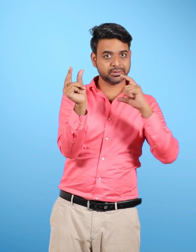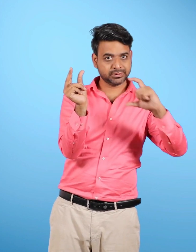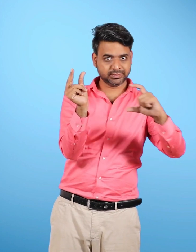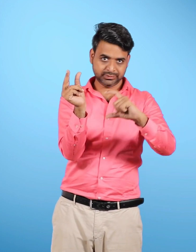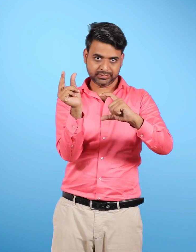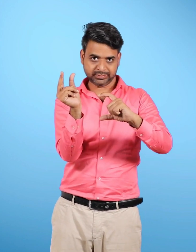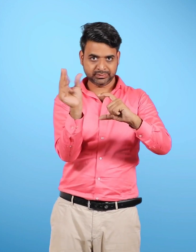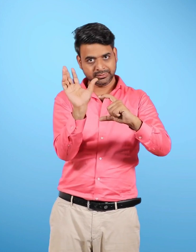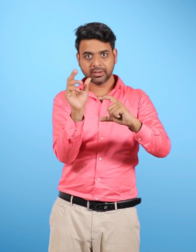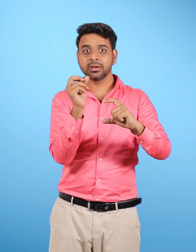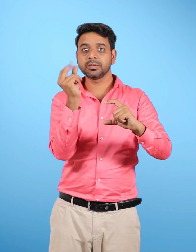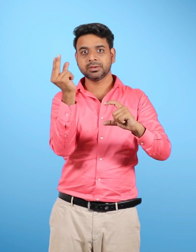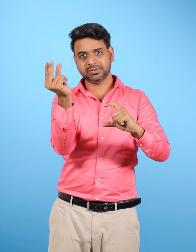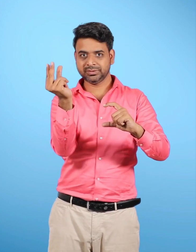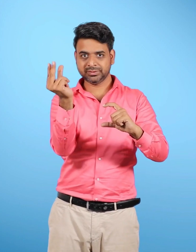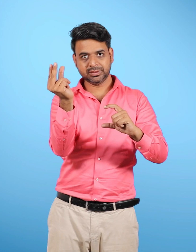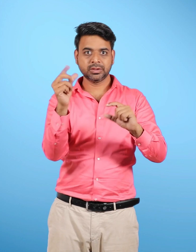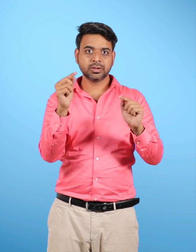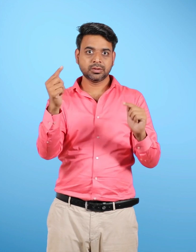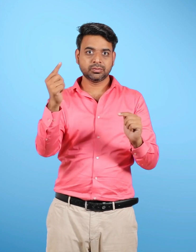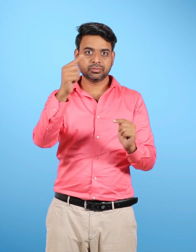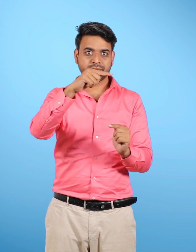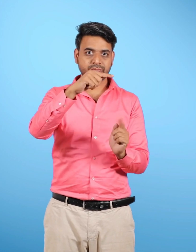Why do they have these two terminals?